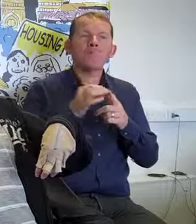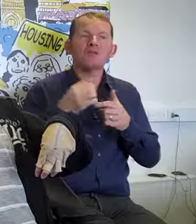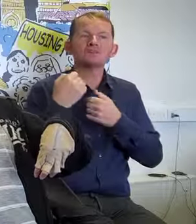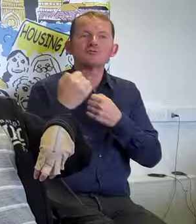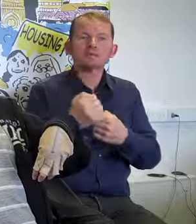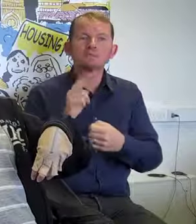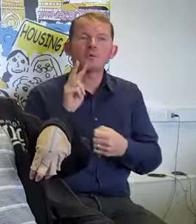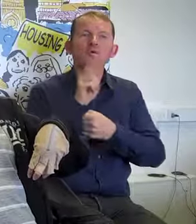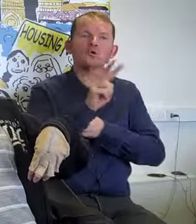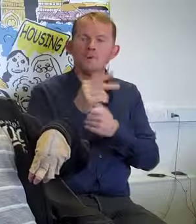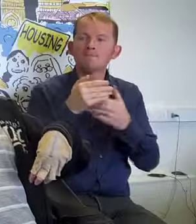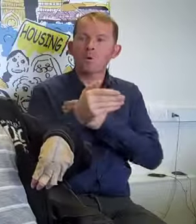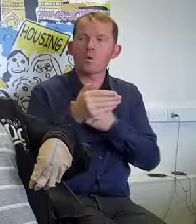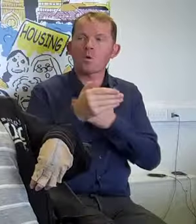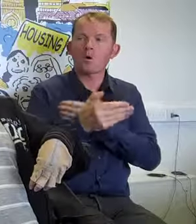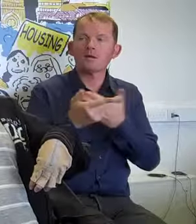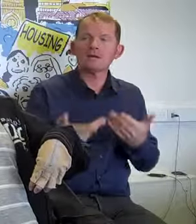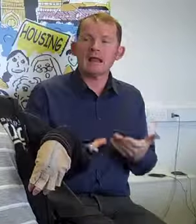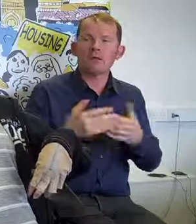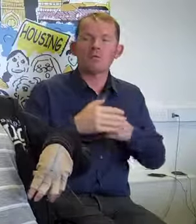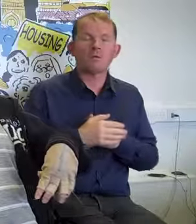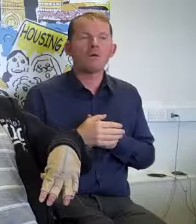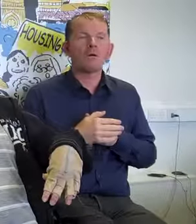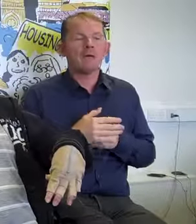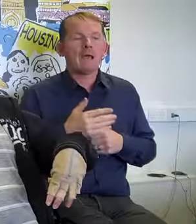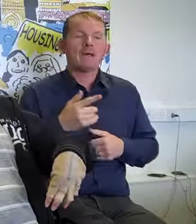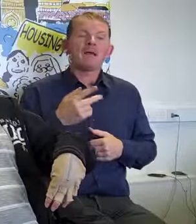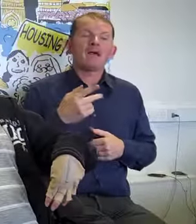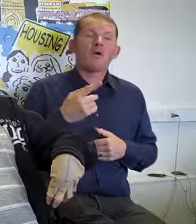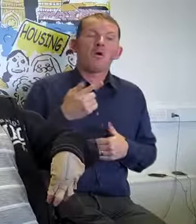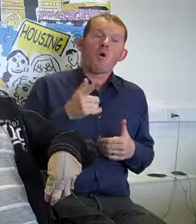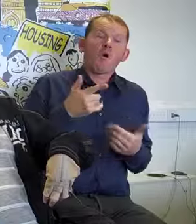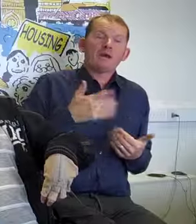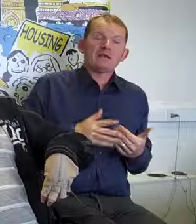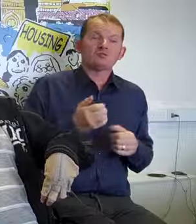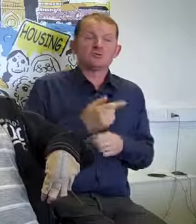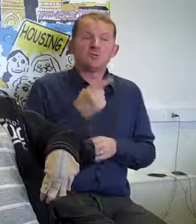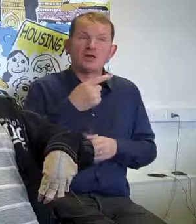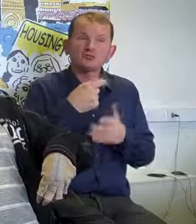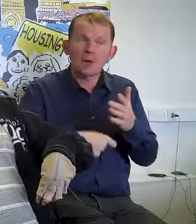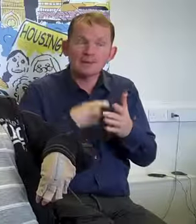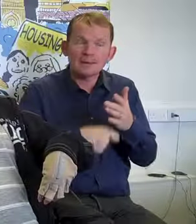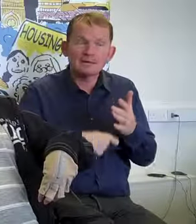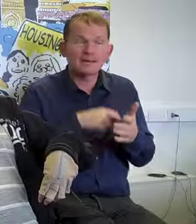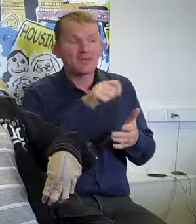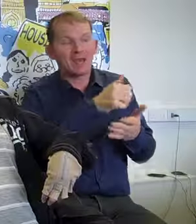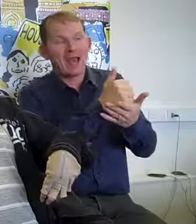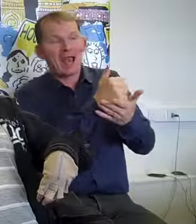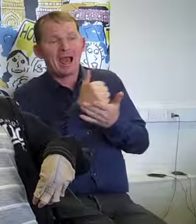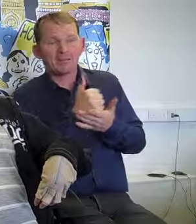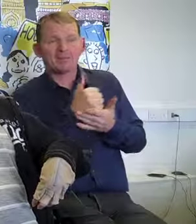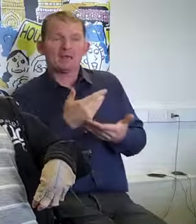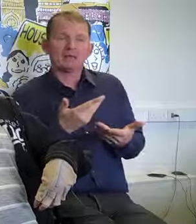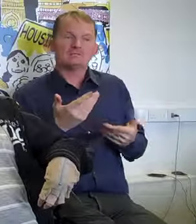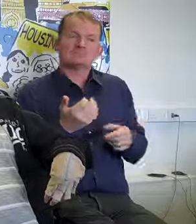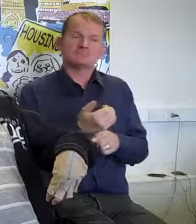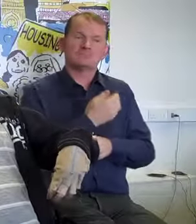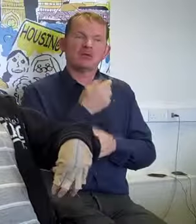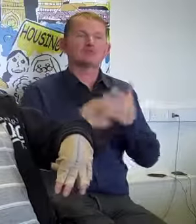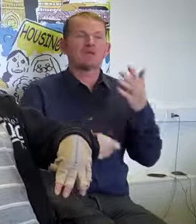And say I need to do a bit of shopping, they help me carry out the shopping